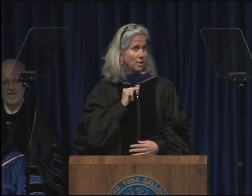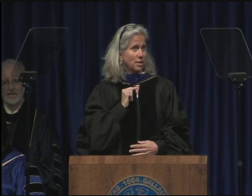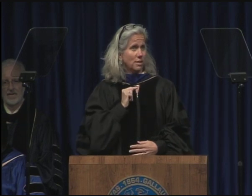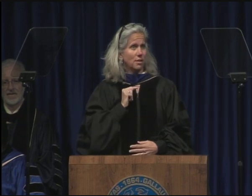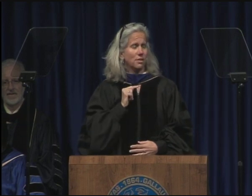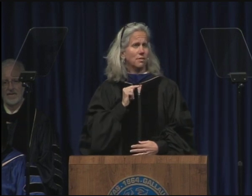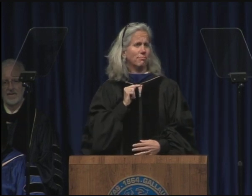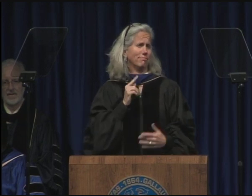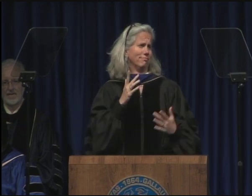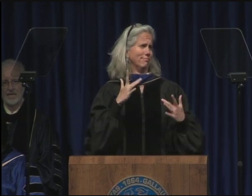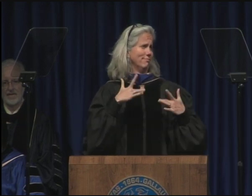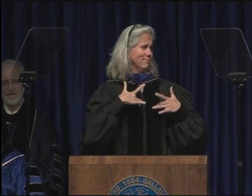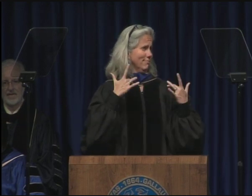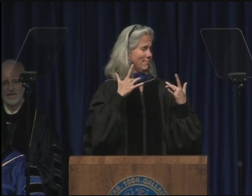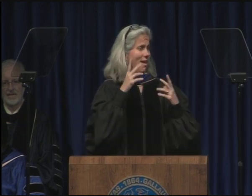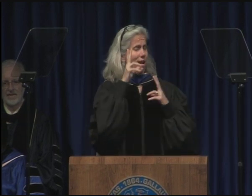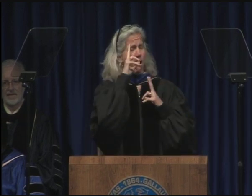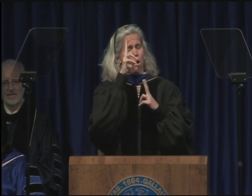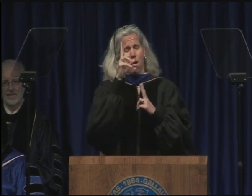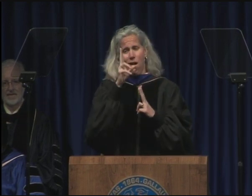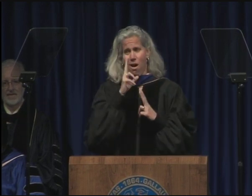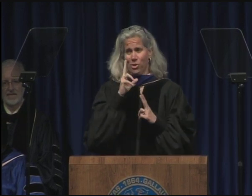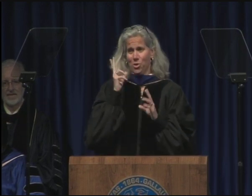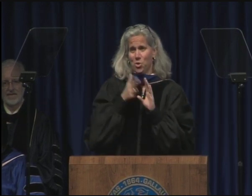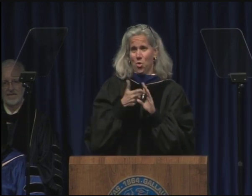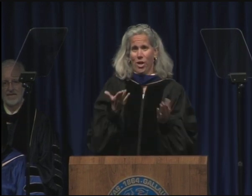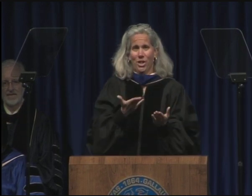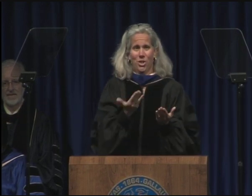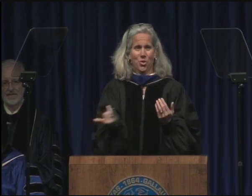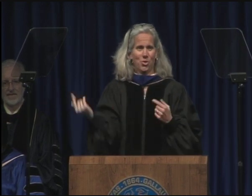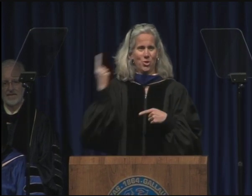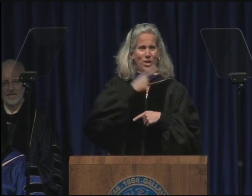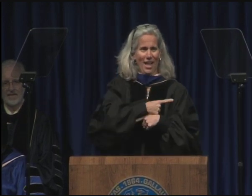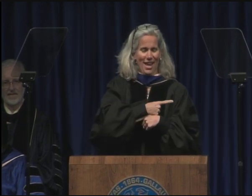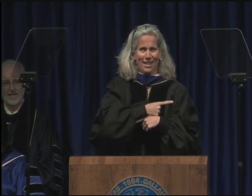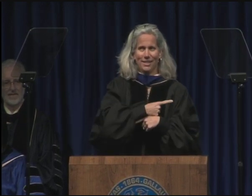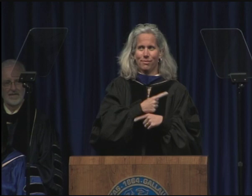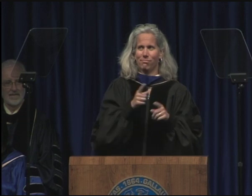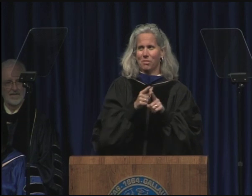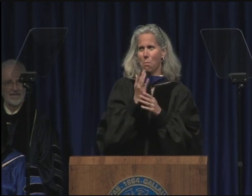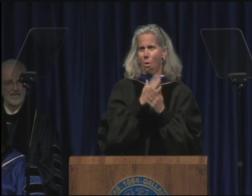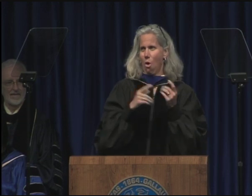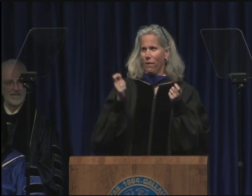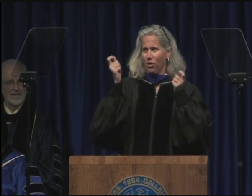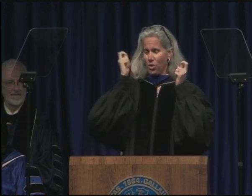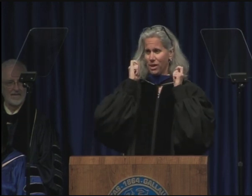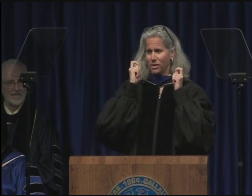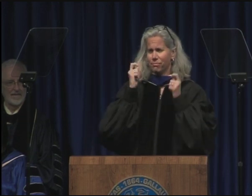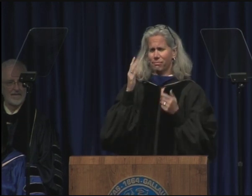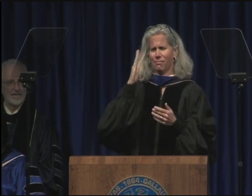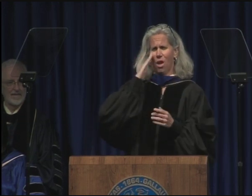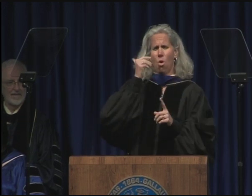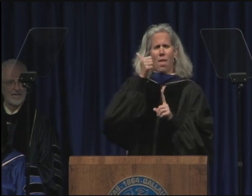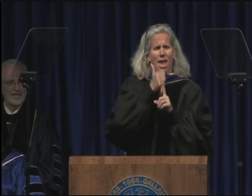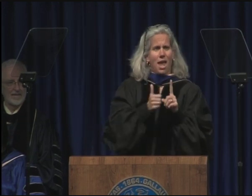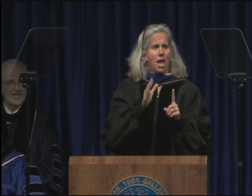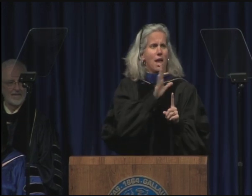Gallaudet University Board of Trustees, it is my honor to join you today. I know that every board